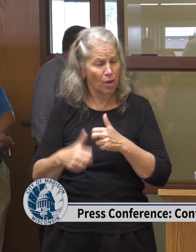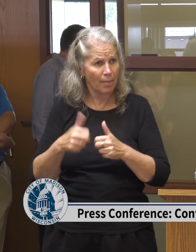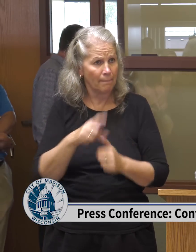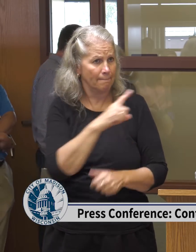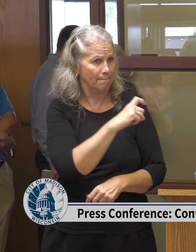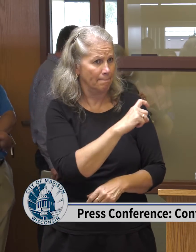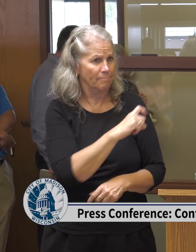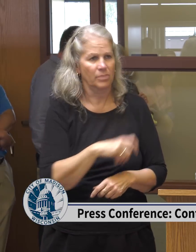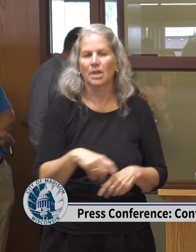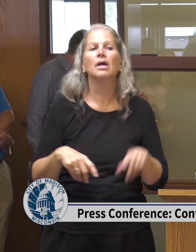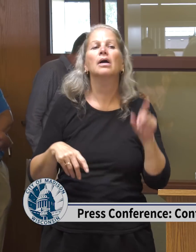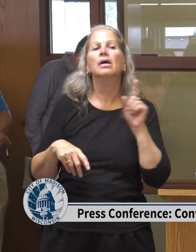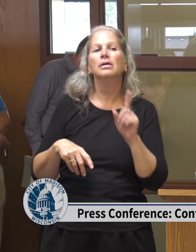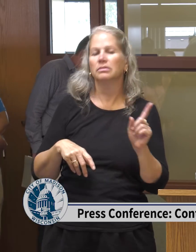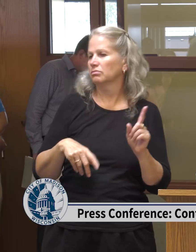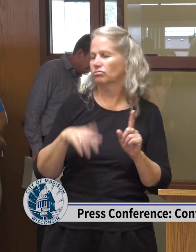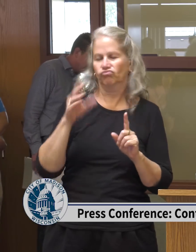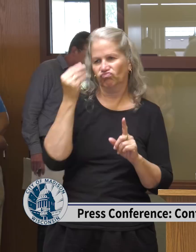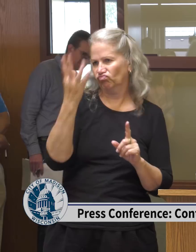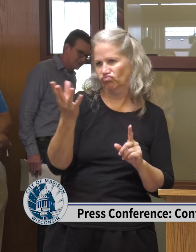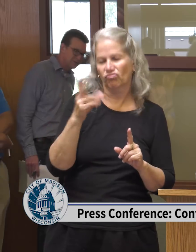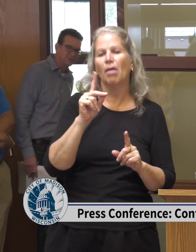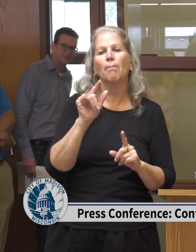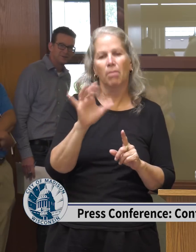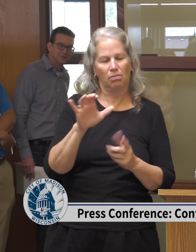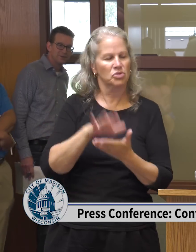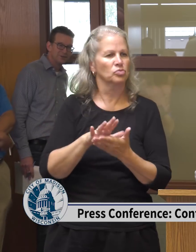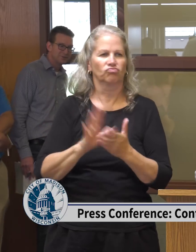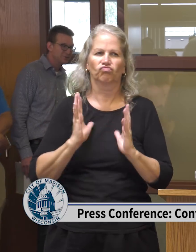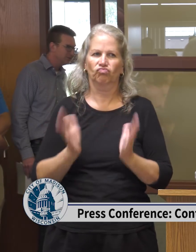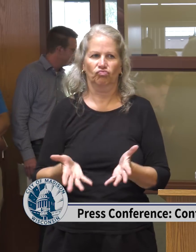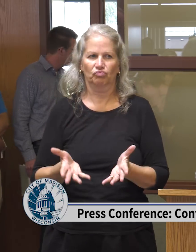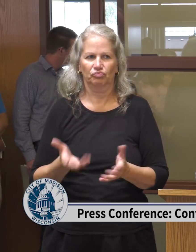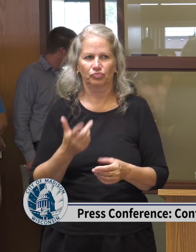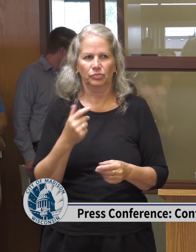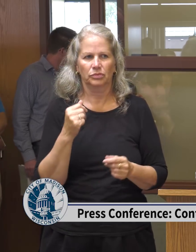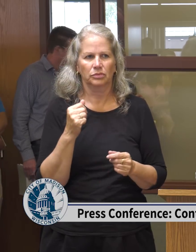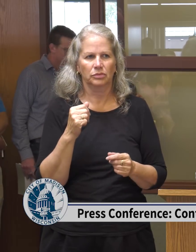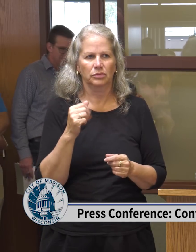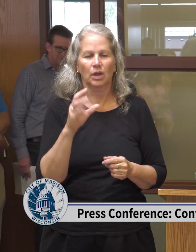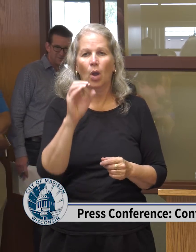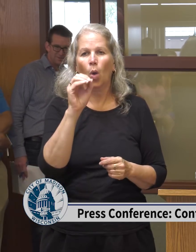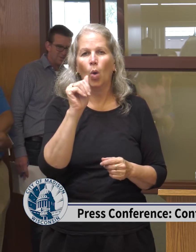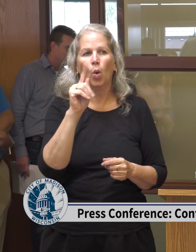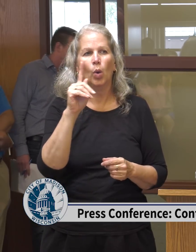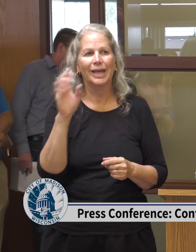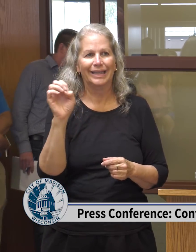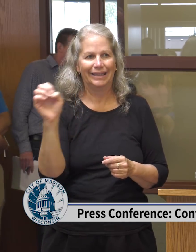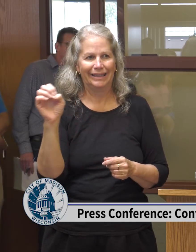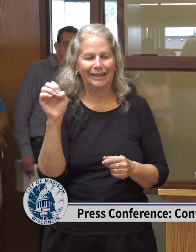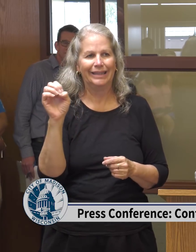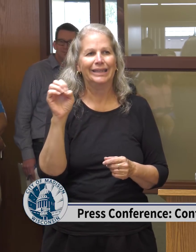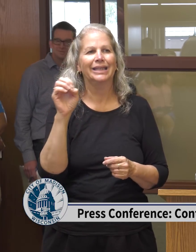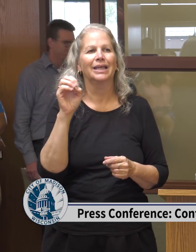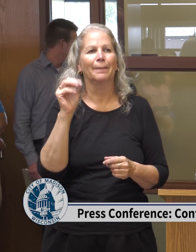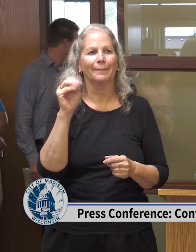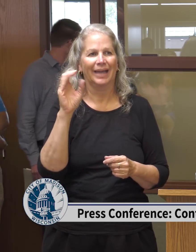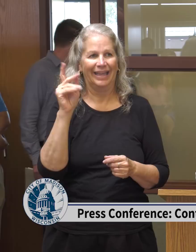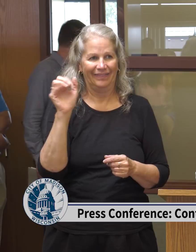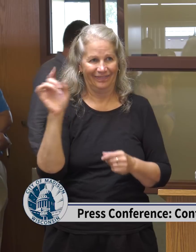a sharp eye on O'Keefe, Old Marquette School. by the Yahar